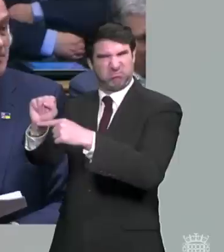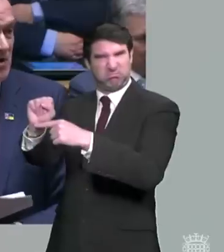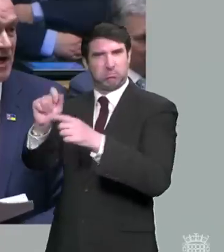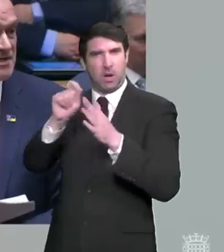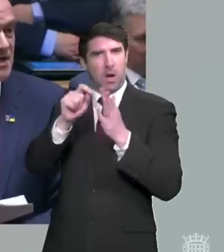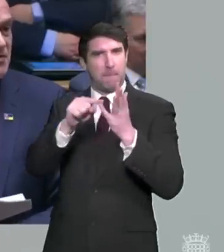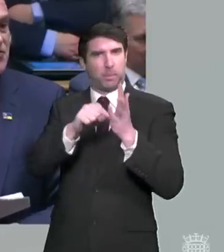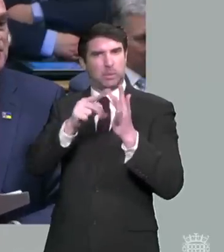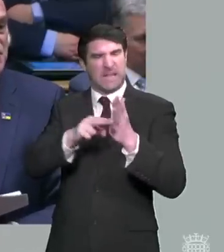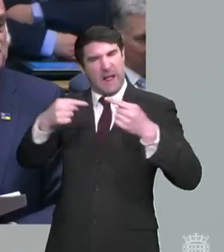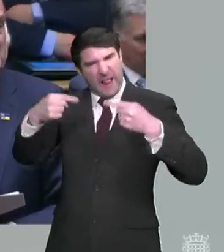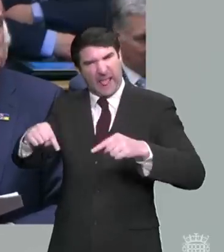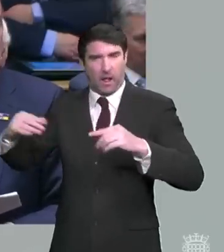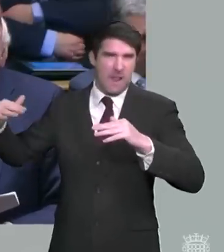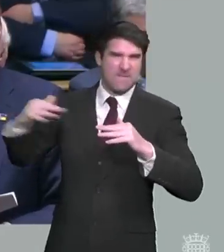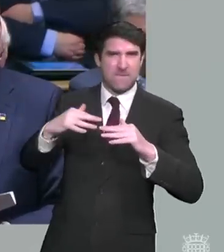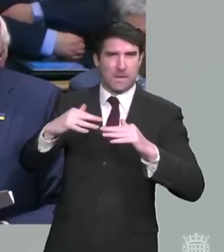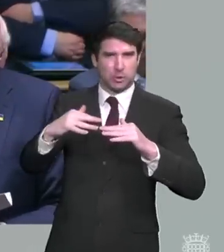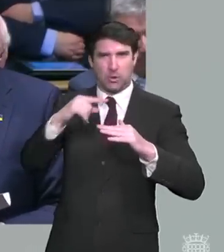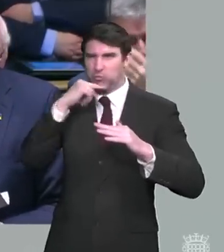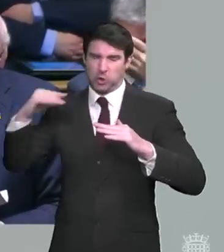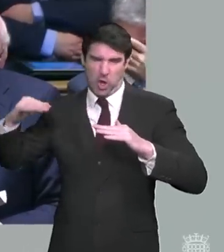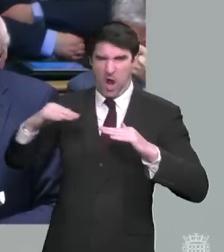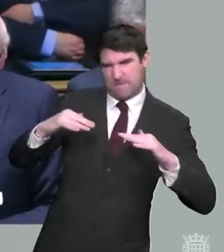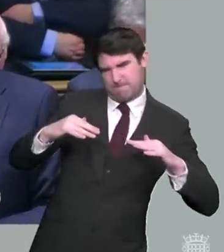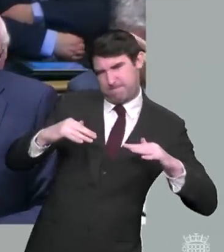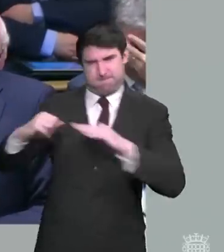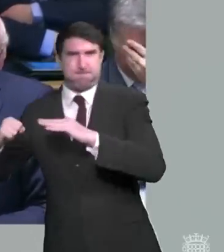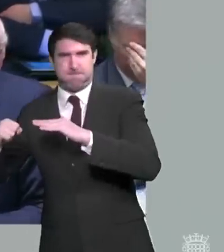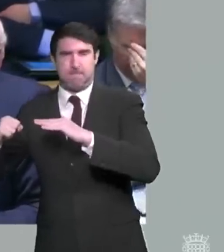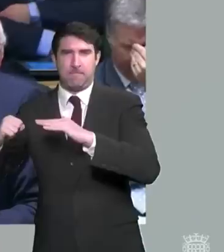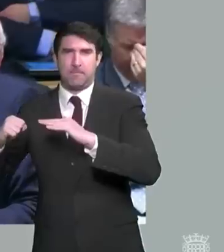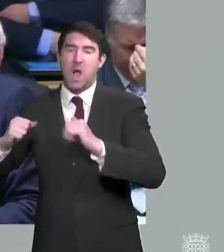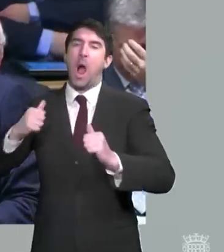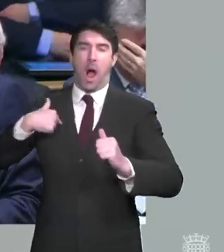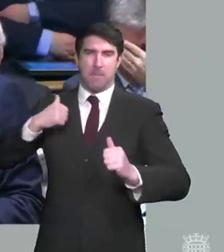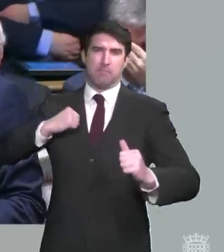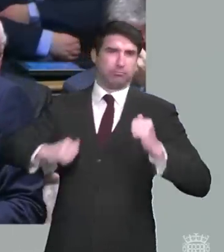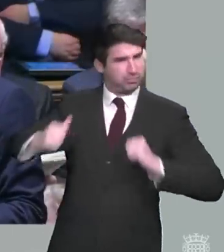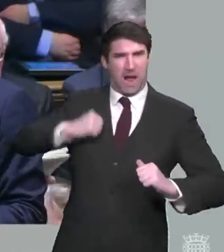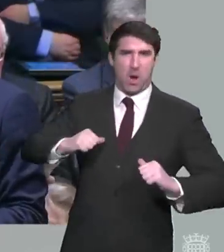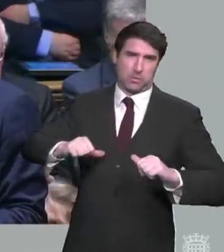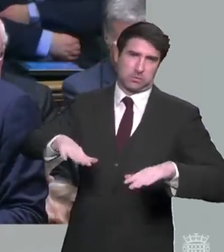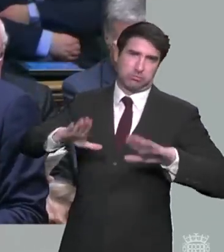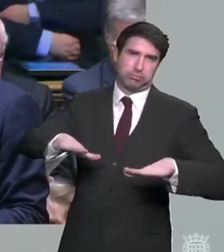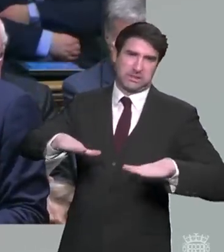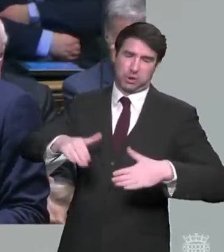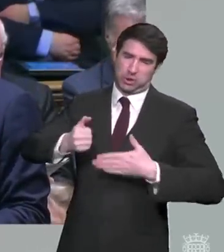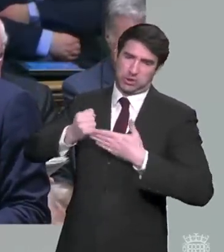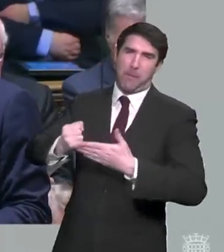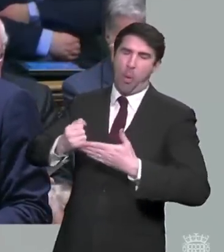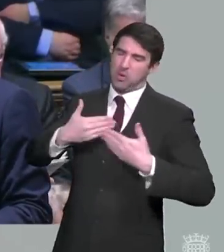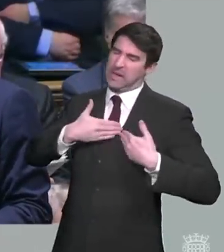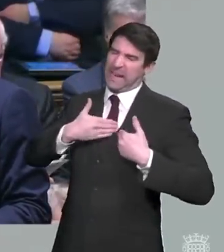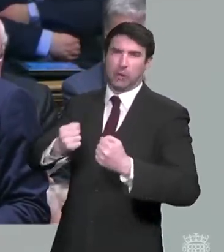of great pride that the British people have stood firm, united and unwavering in support of the brave heroes of